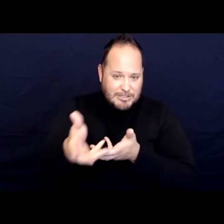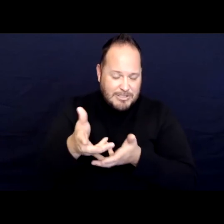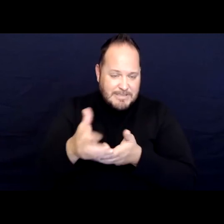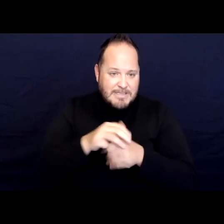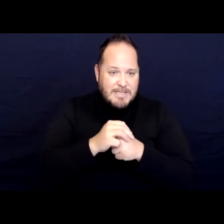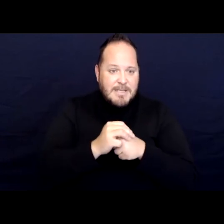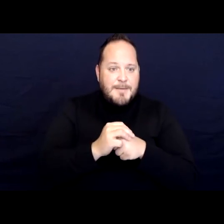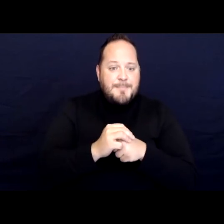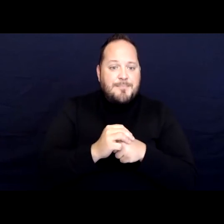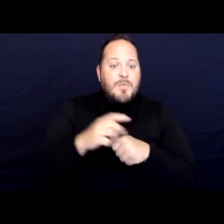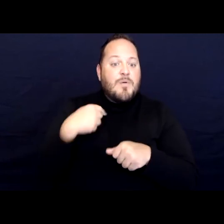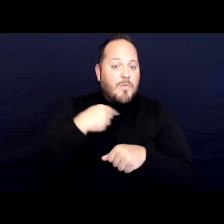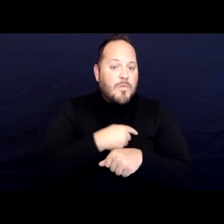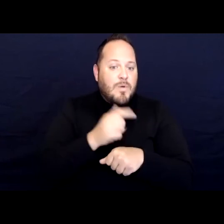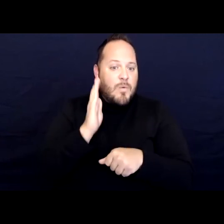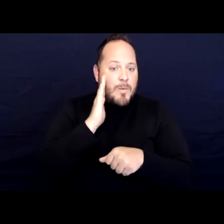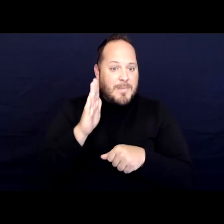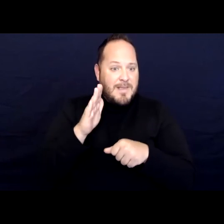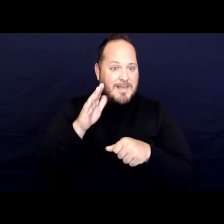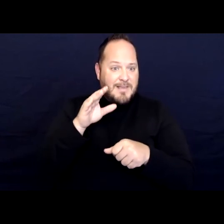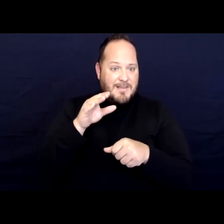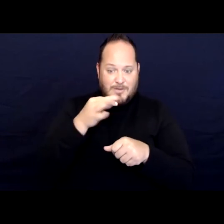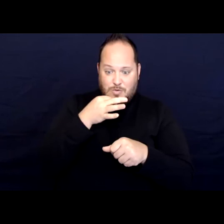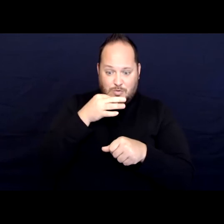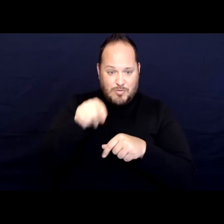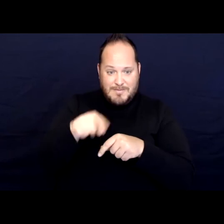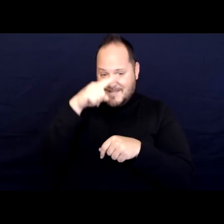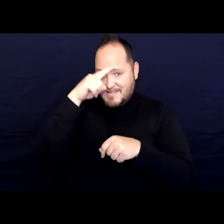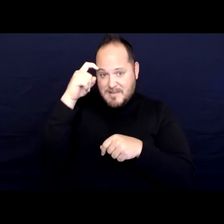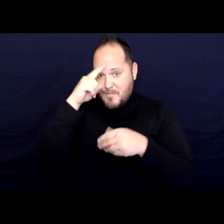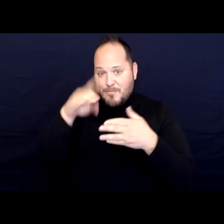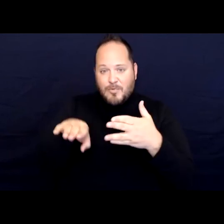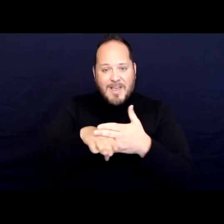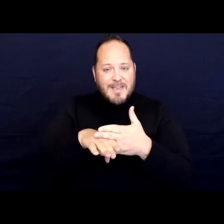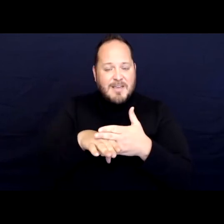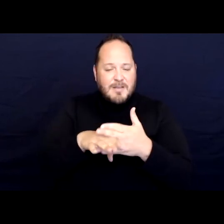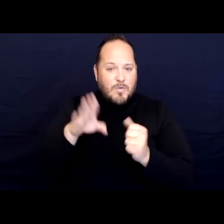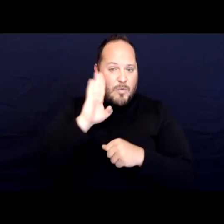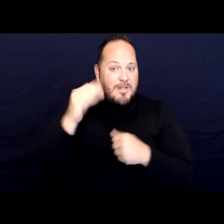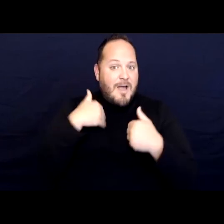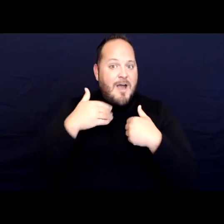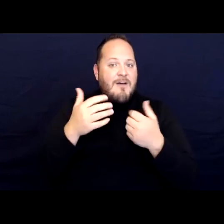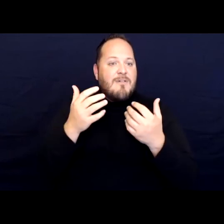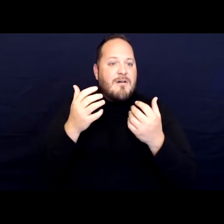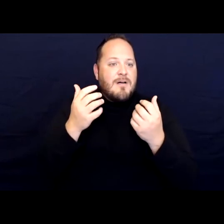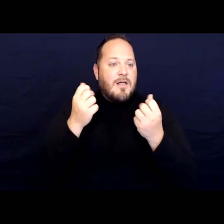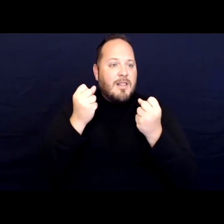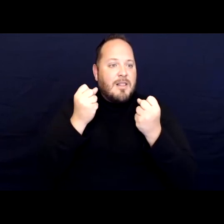so we're going to be in summer break soon, and there'll be a lot of school